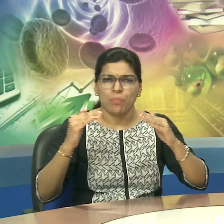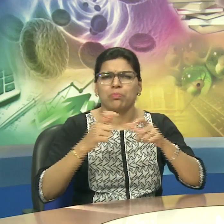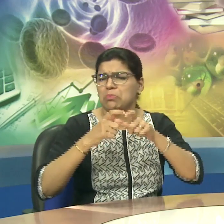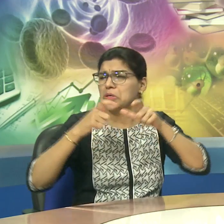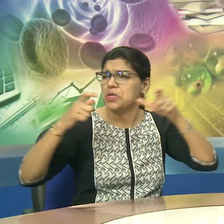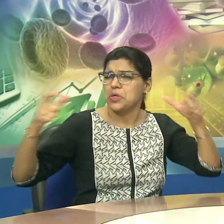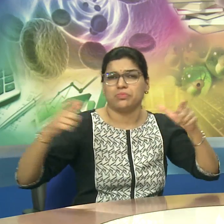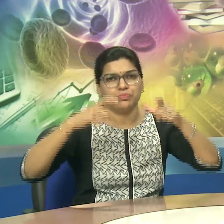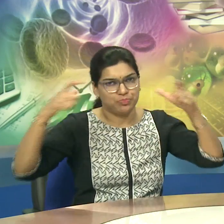The story author's